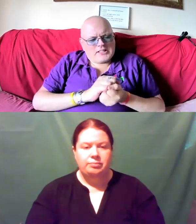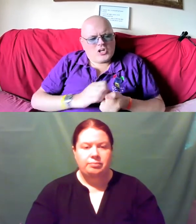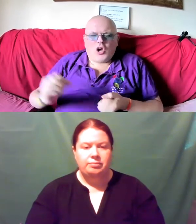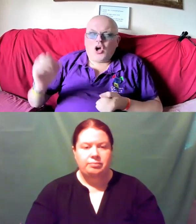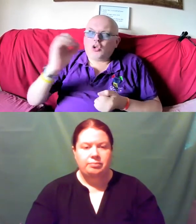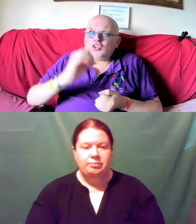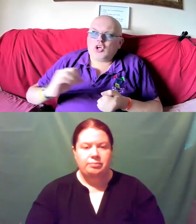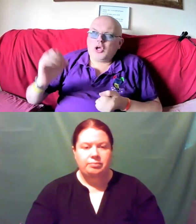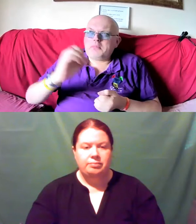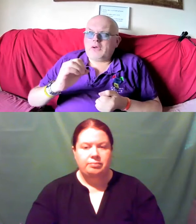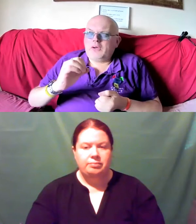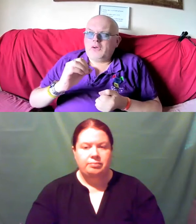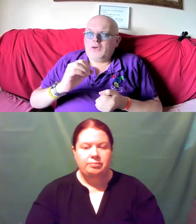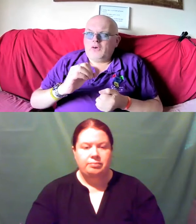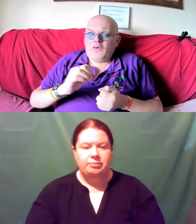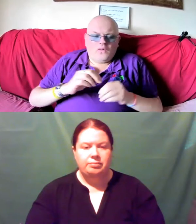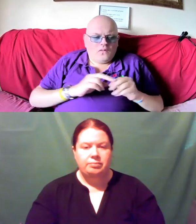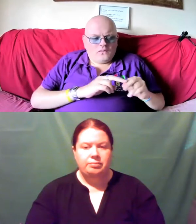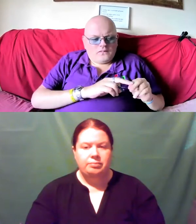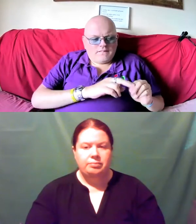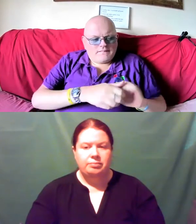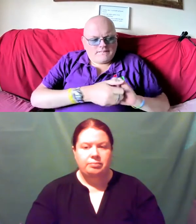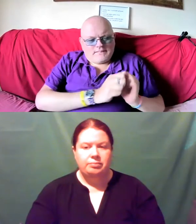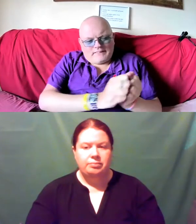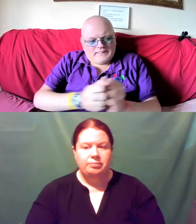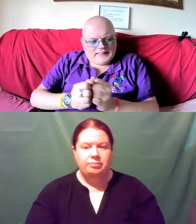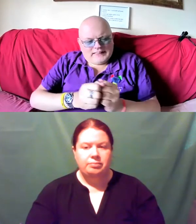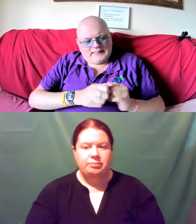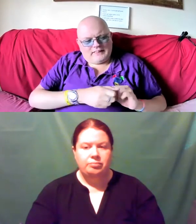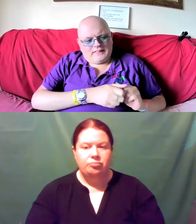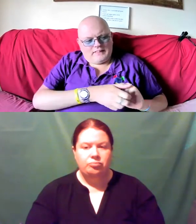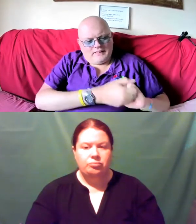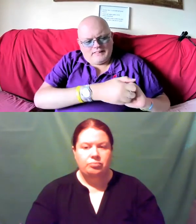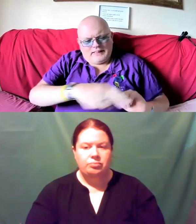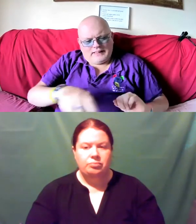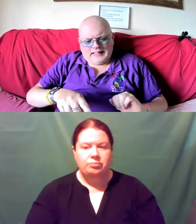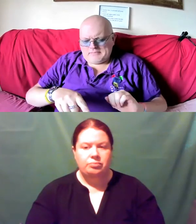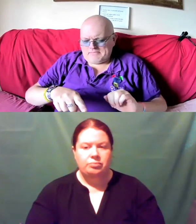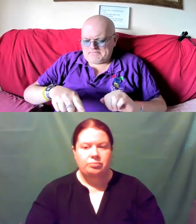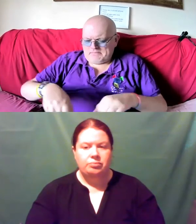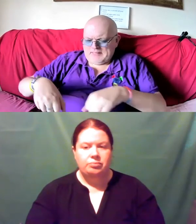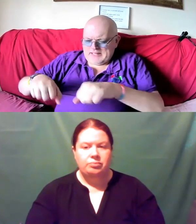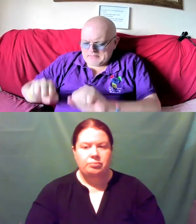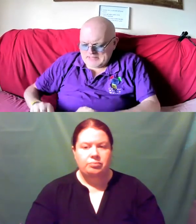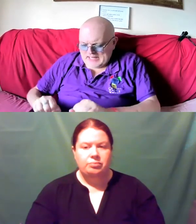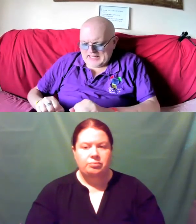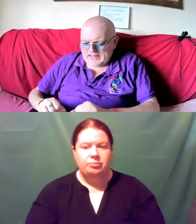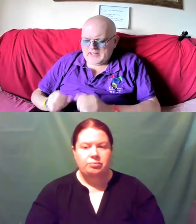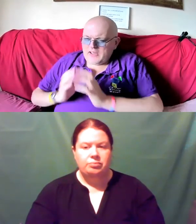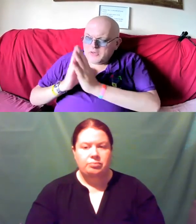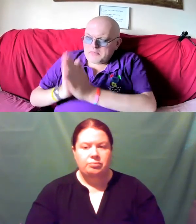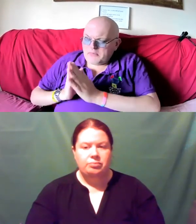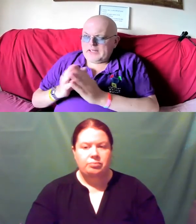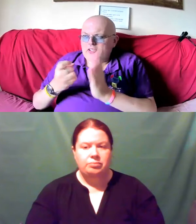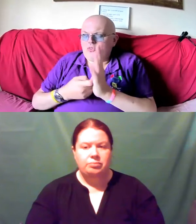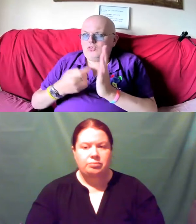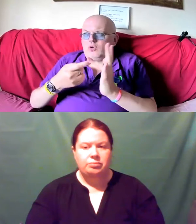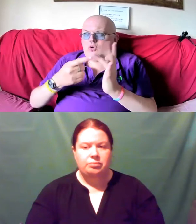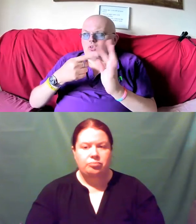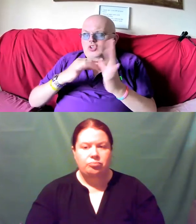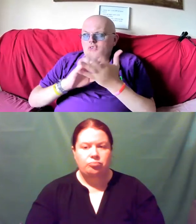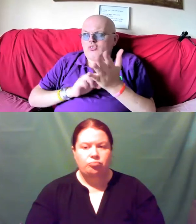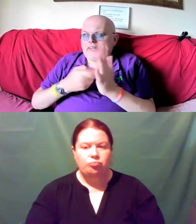would be made to kneel down and say the rosary together. And I got told off for not saying it loudly enough and, you know, ran away to the bathroom